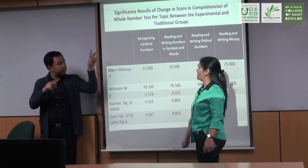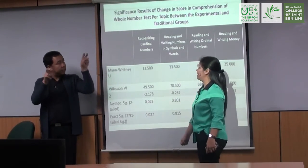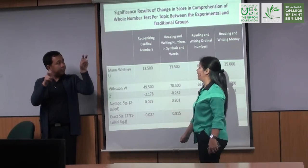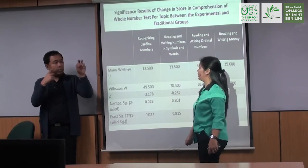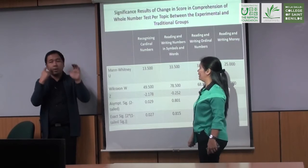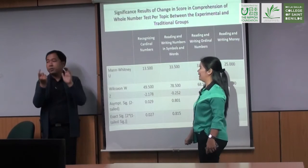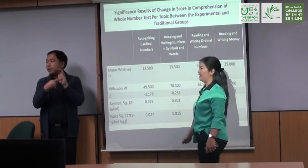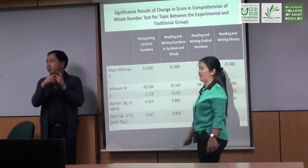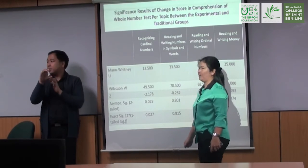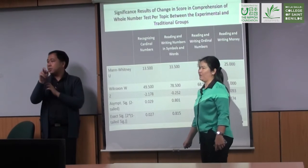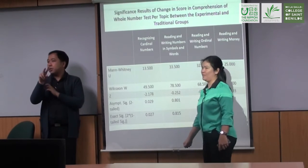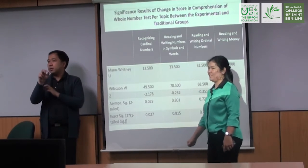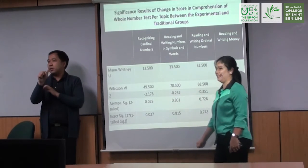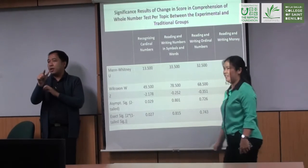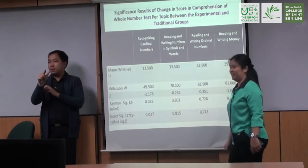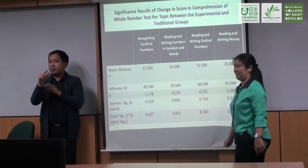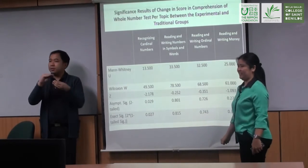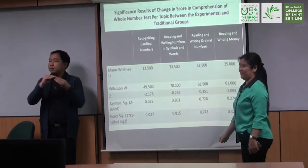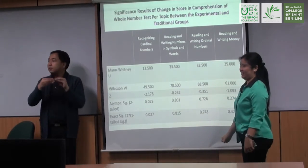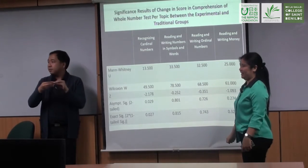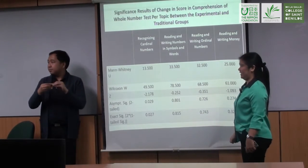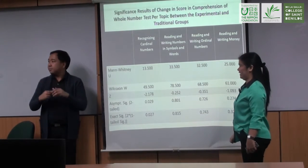topic, recognizing cardinal numbers.